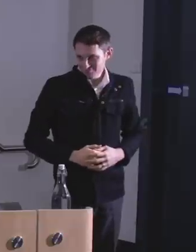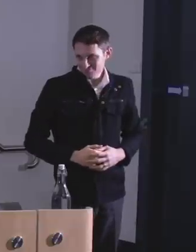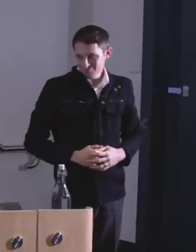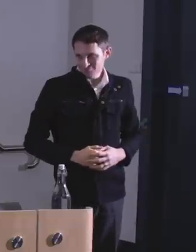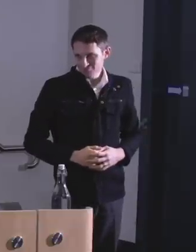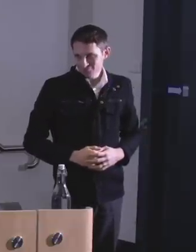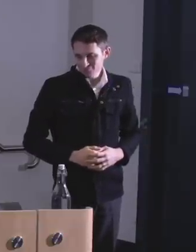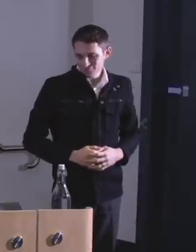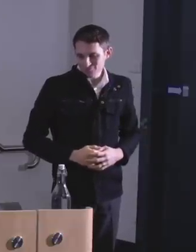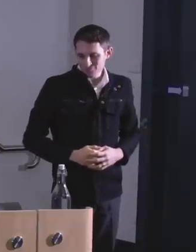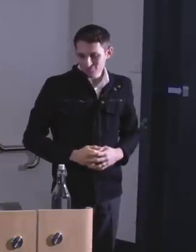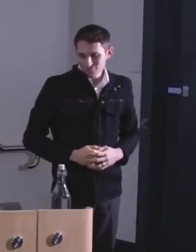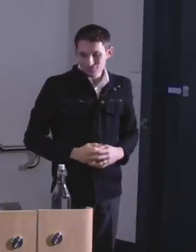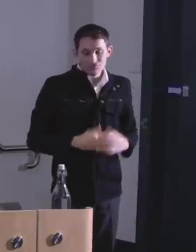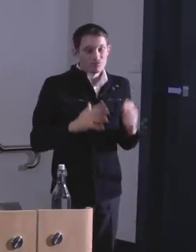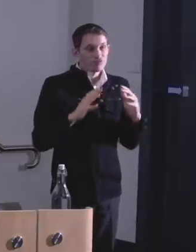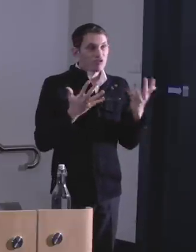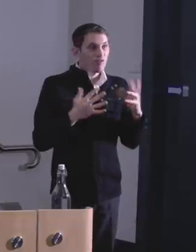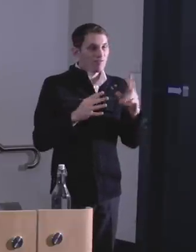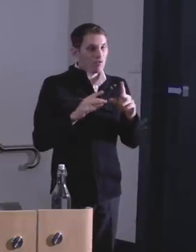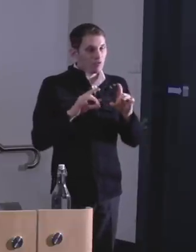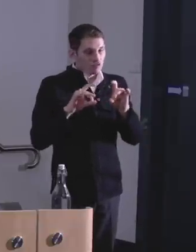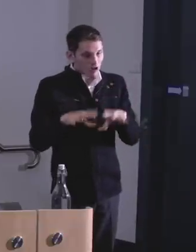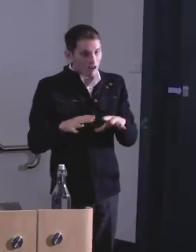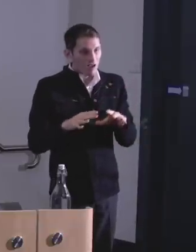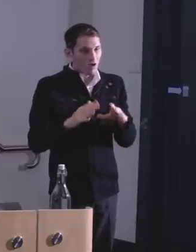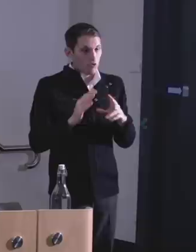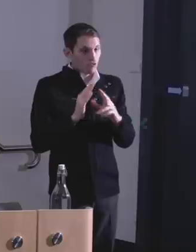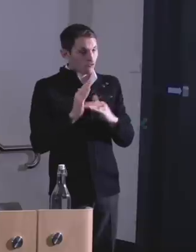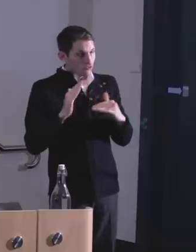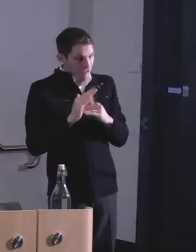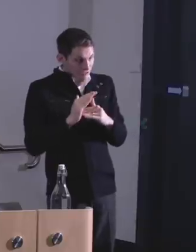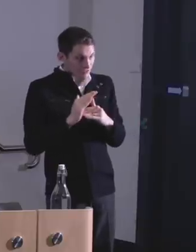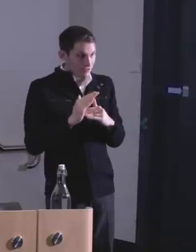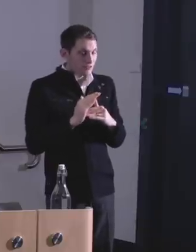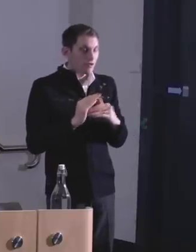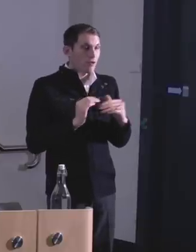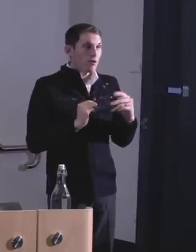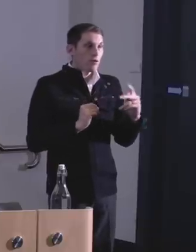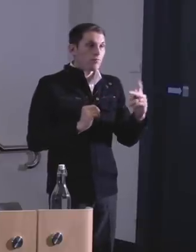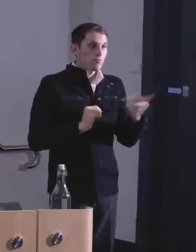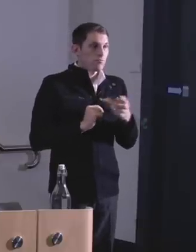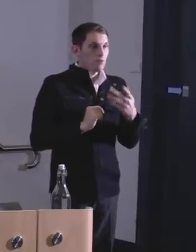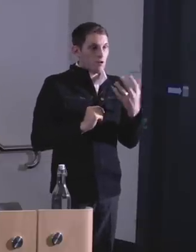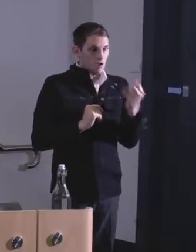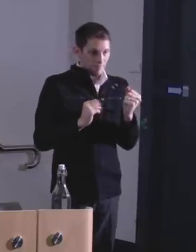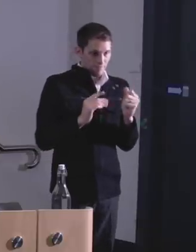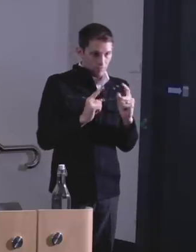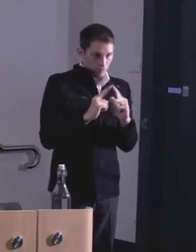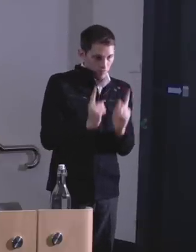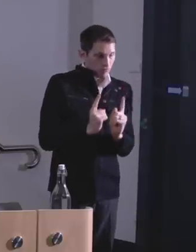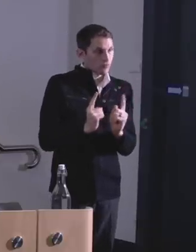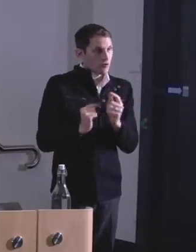you know, for Australia and New Zealand, because, you know, they have the geographical vicinity to